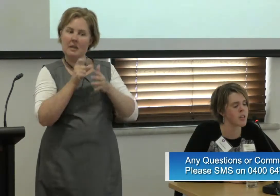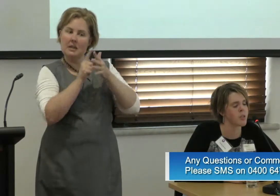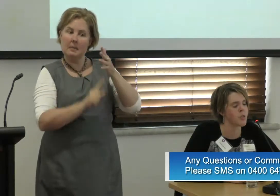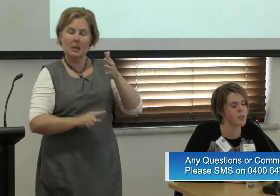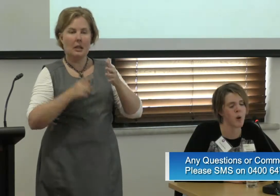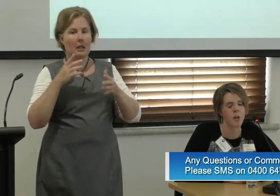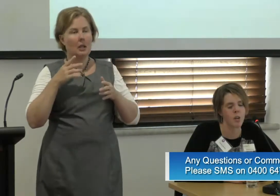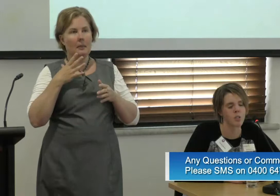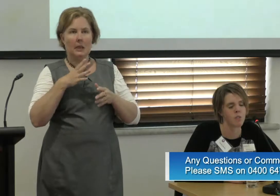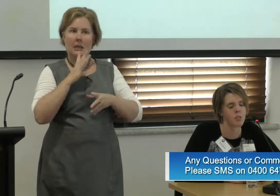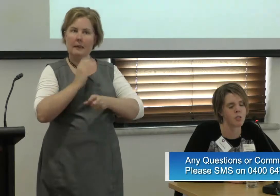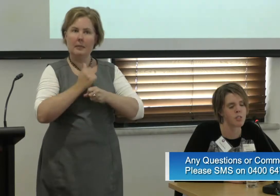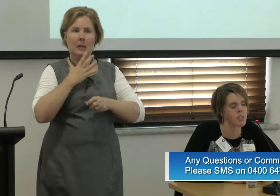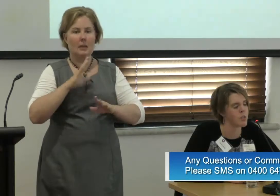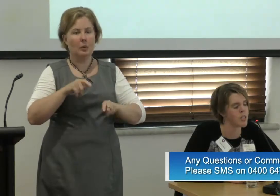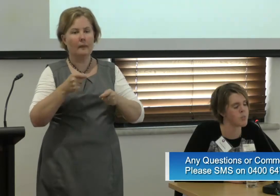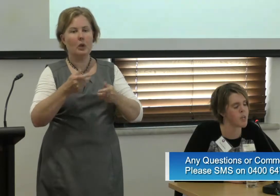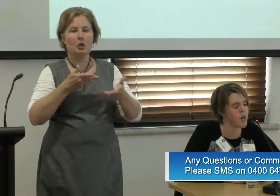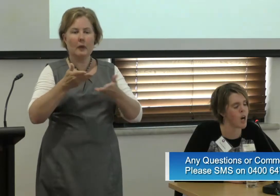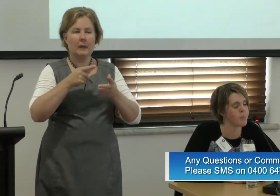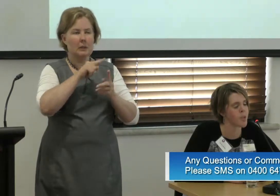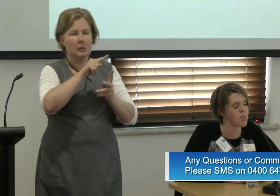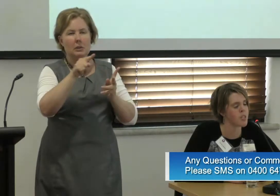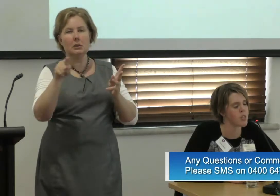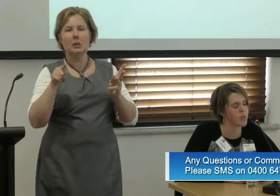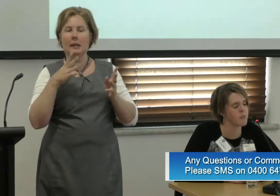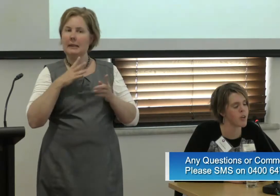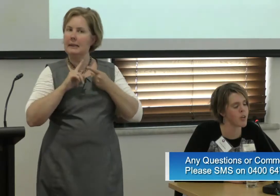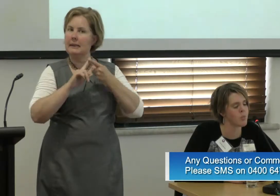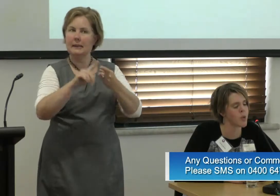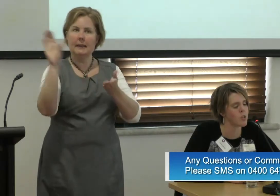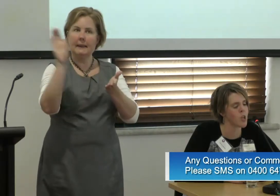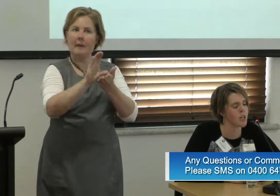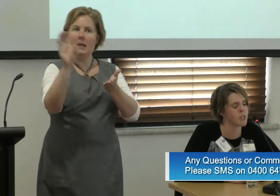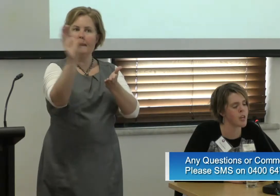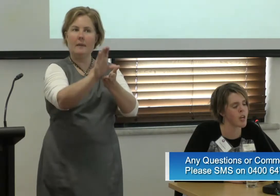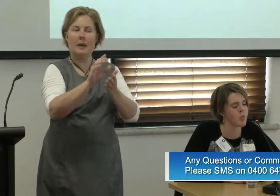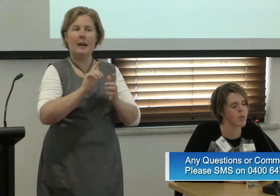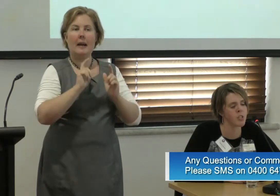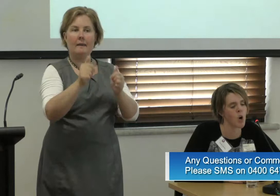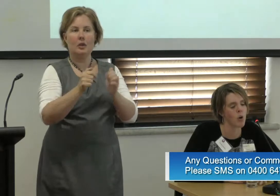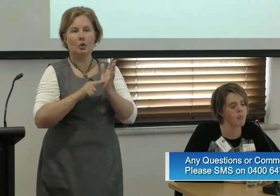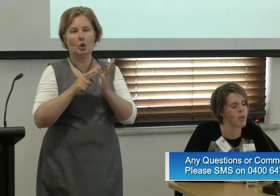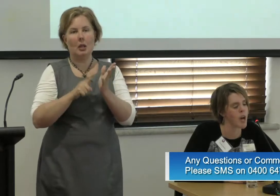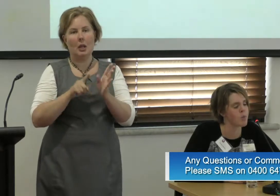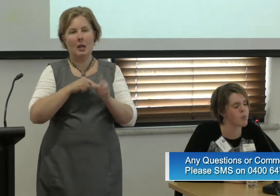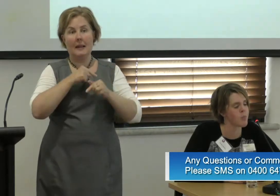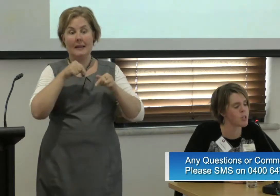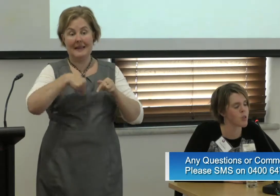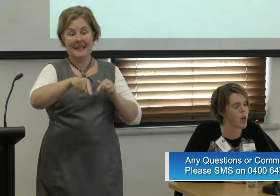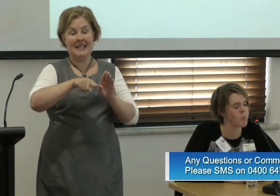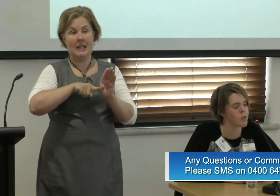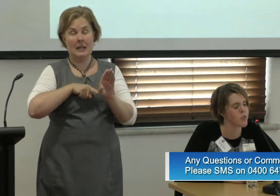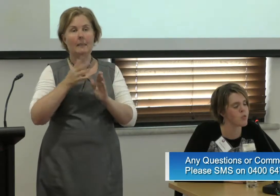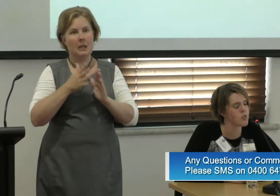they need to do and so many other services that still need to be continually funded beyond July this year, and we need to hold government accountable to make sure